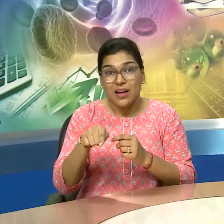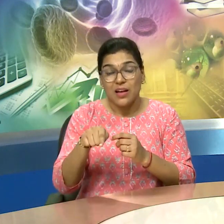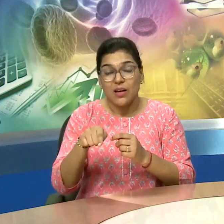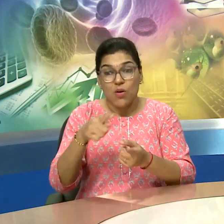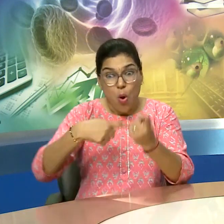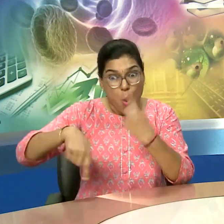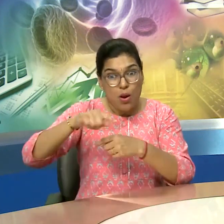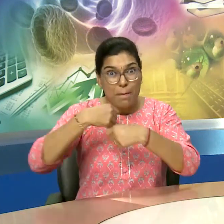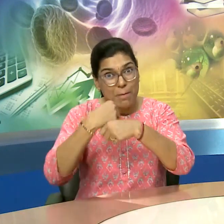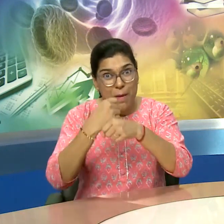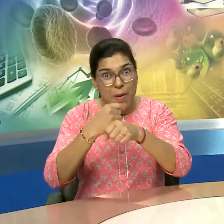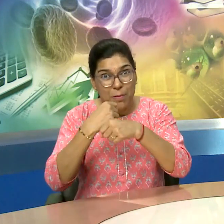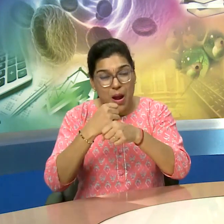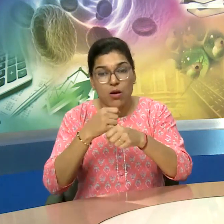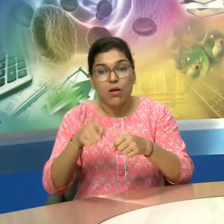tin, and